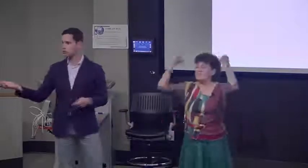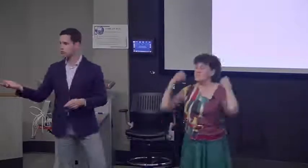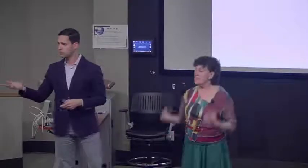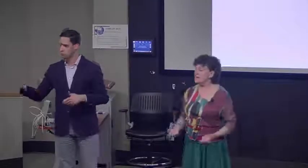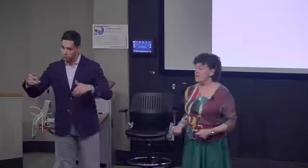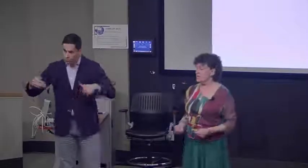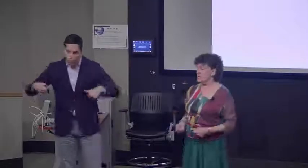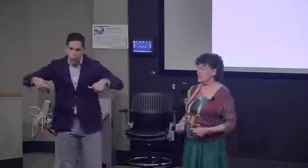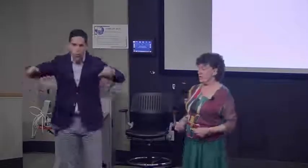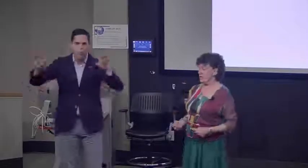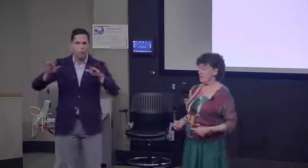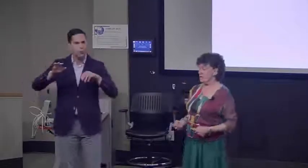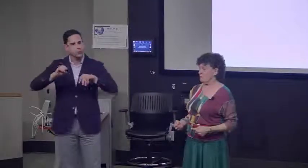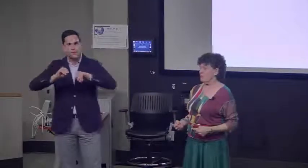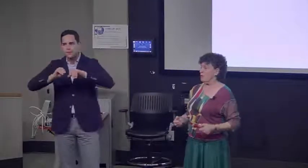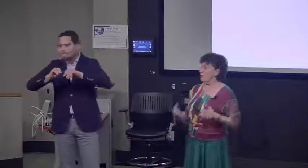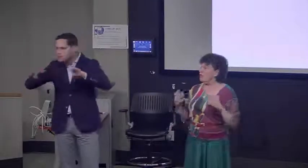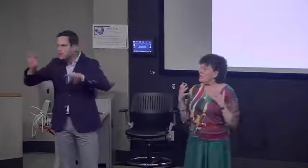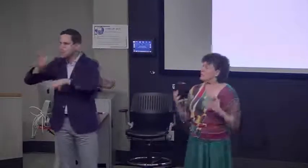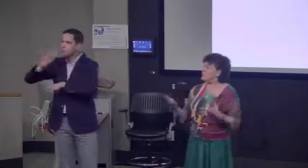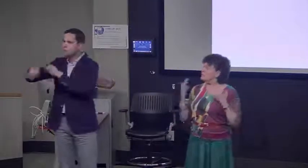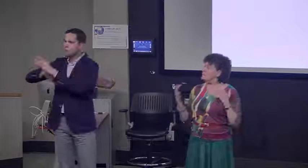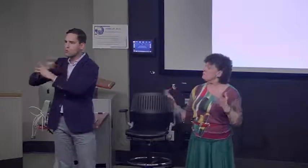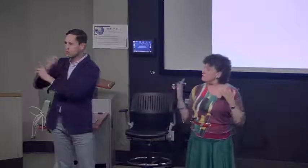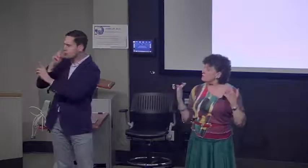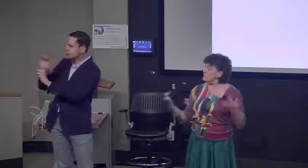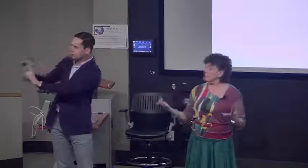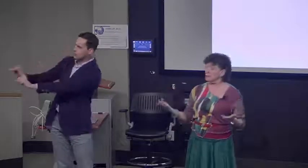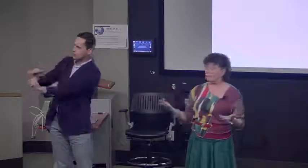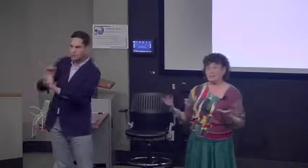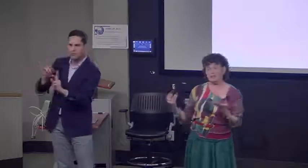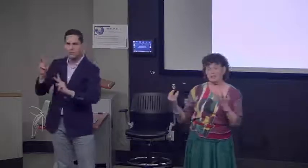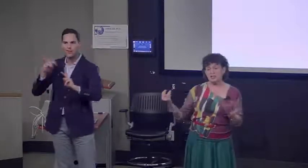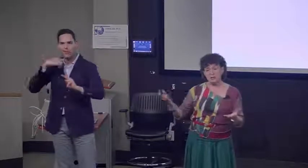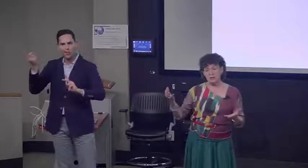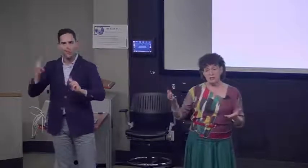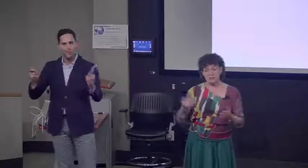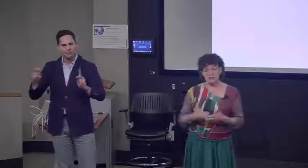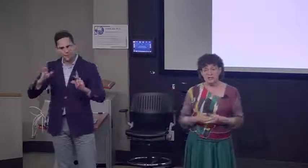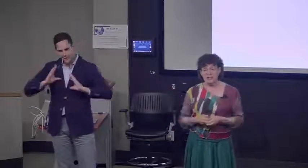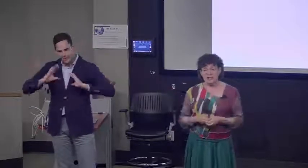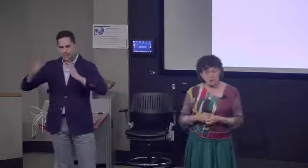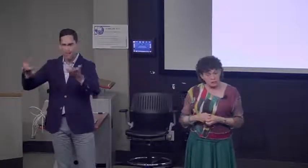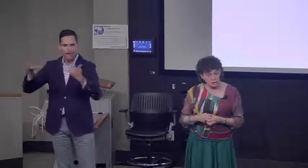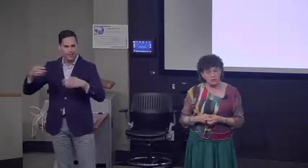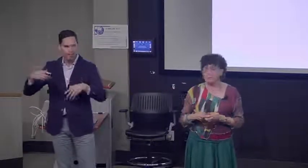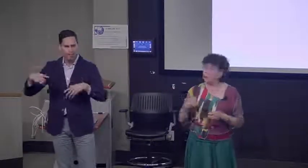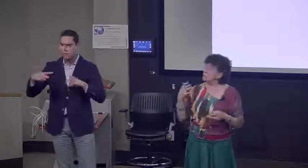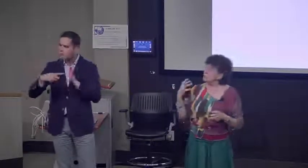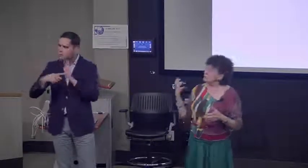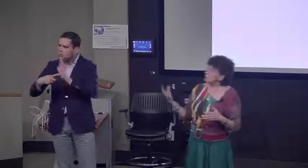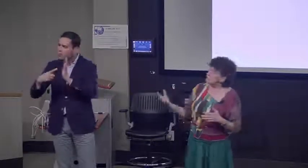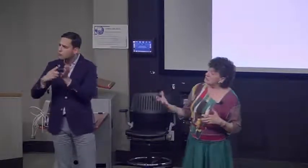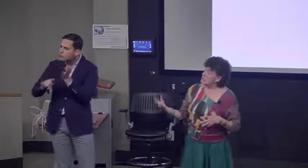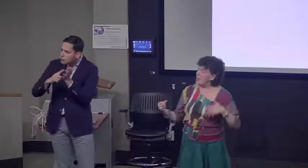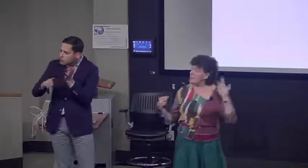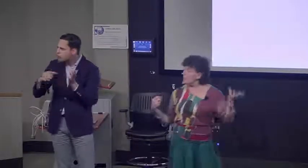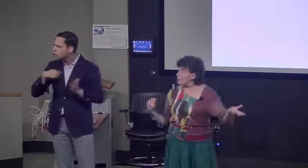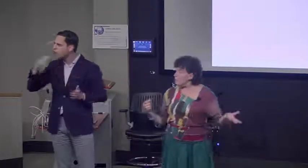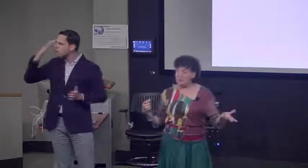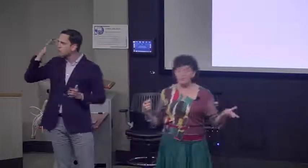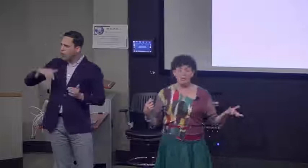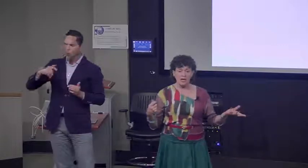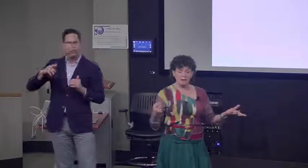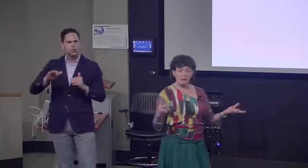in the dissemination game. There is research that shows that children can learn sign